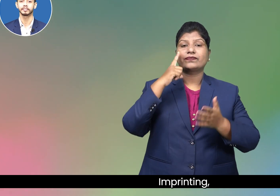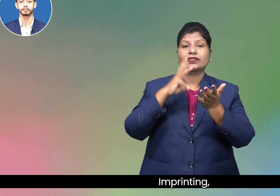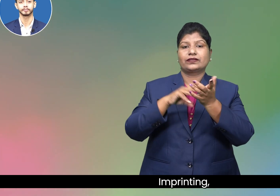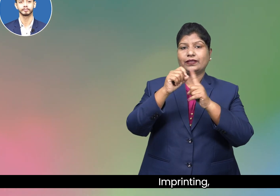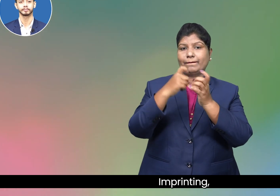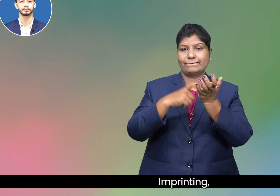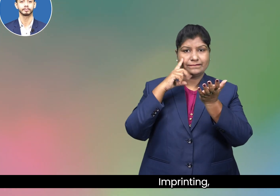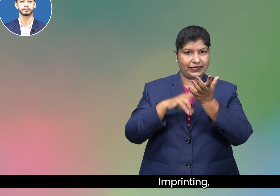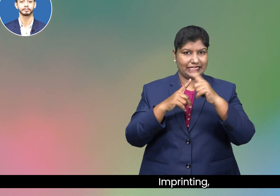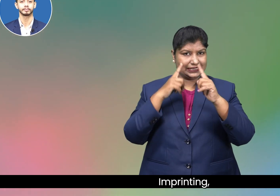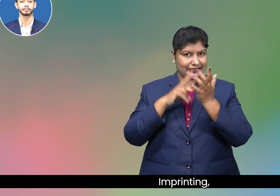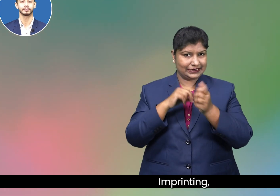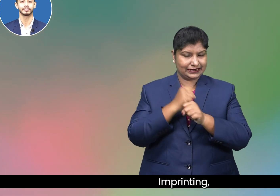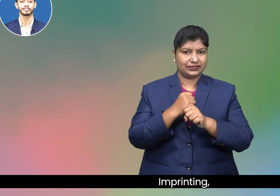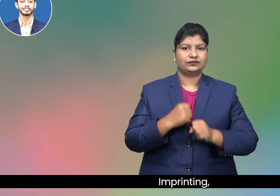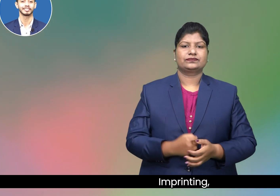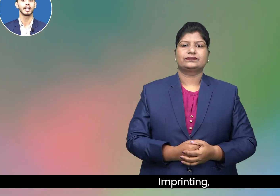imprinting,